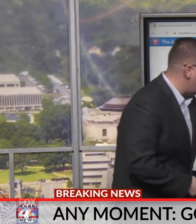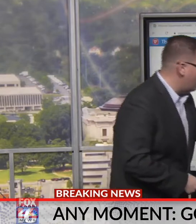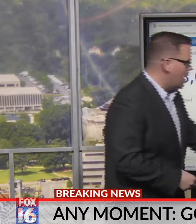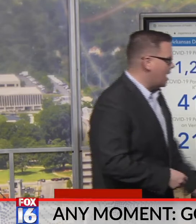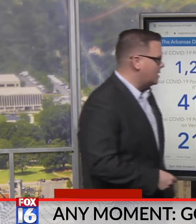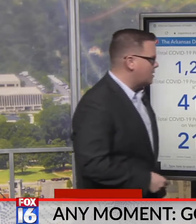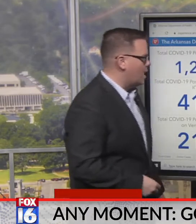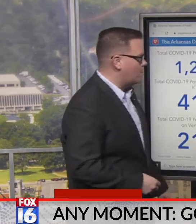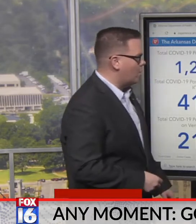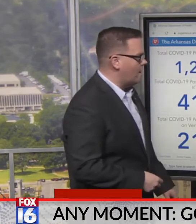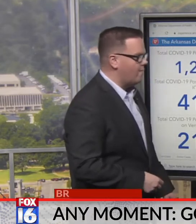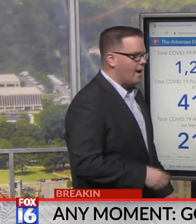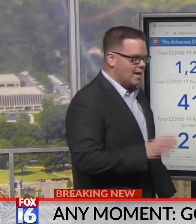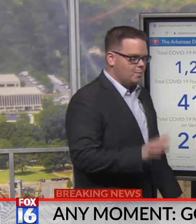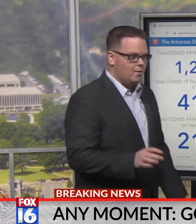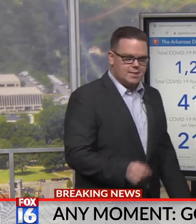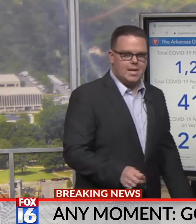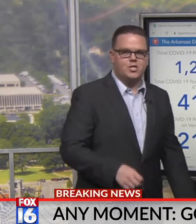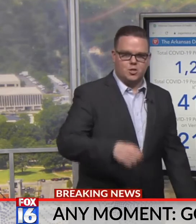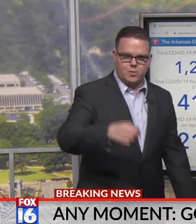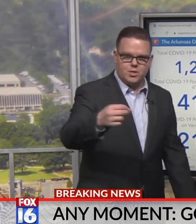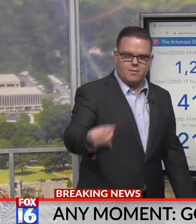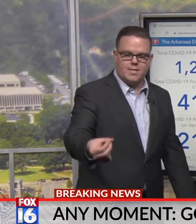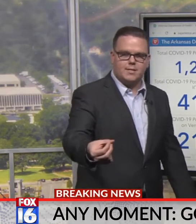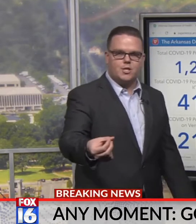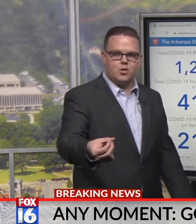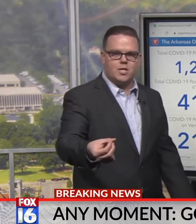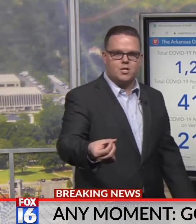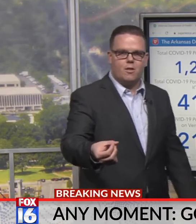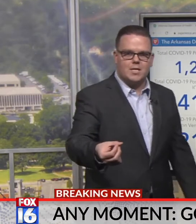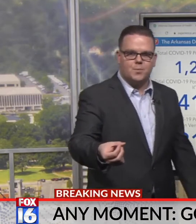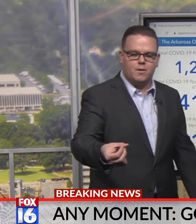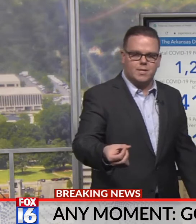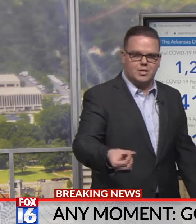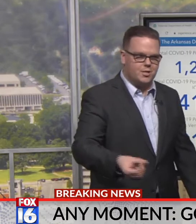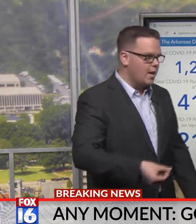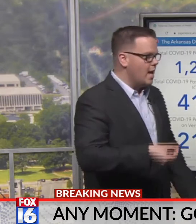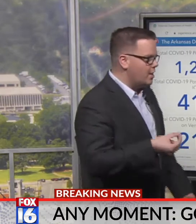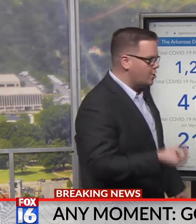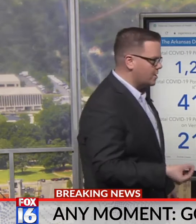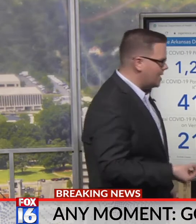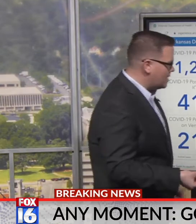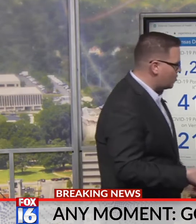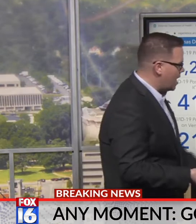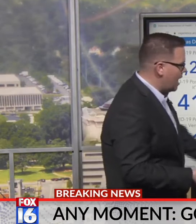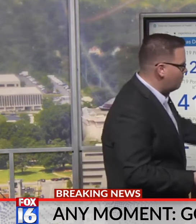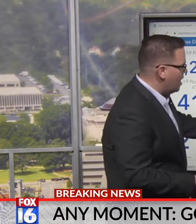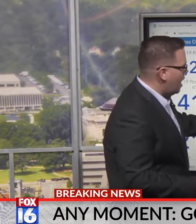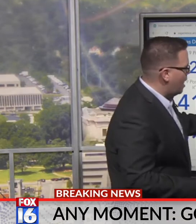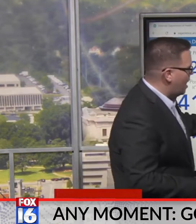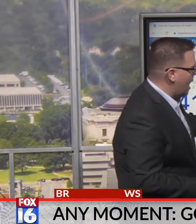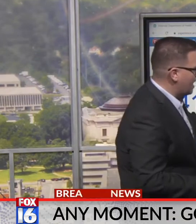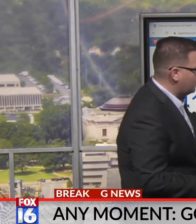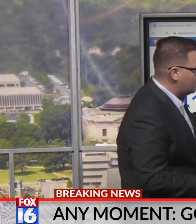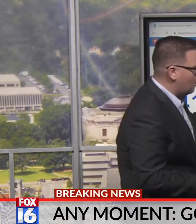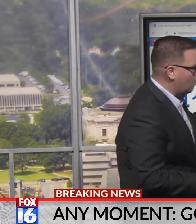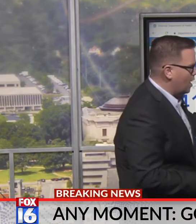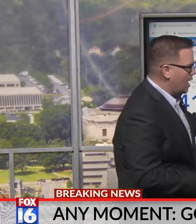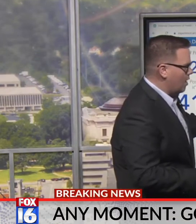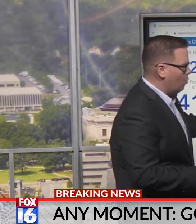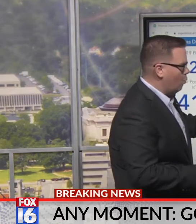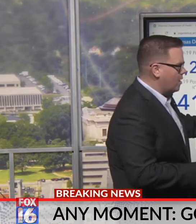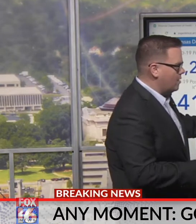Arkansas, is the number of hospitalizations. We saw 62 additional hospitalizations just yesterday. And